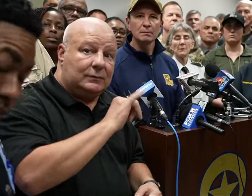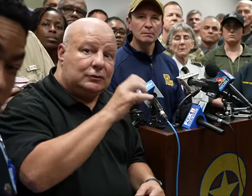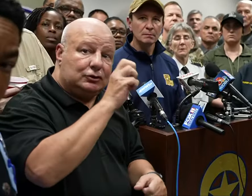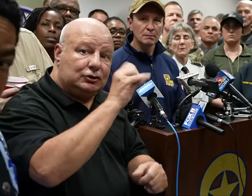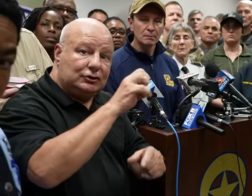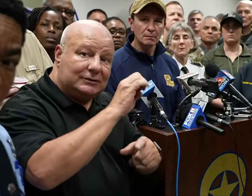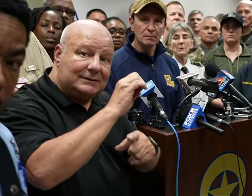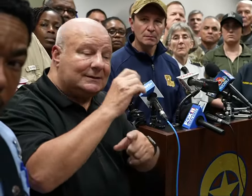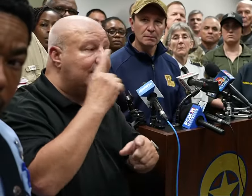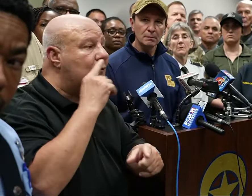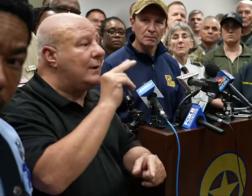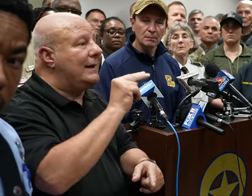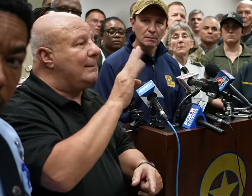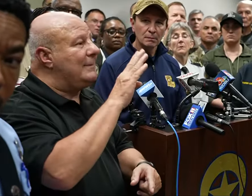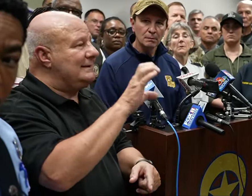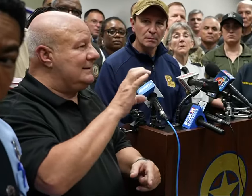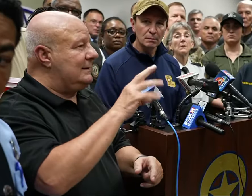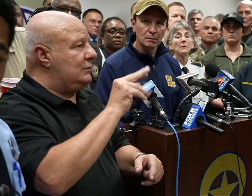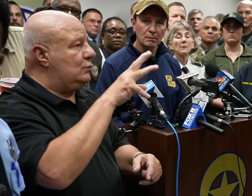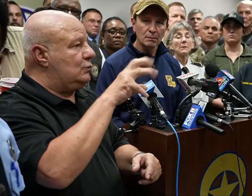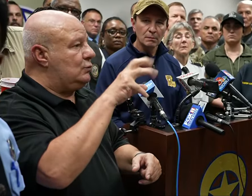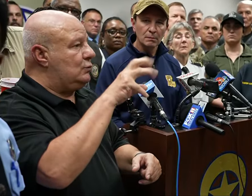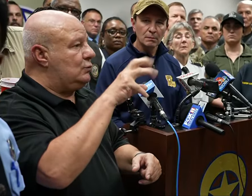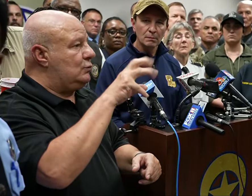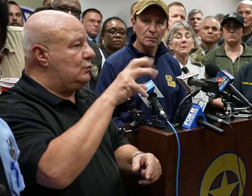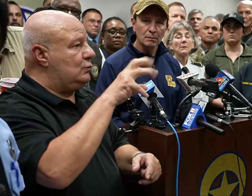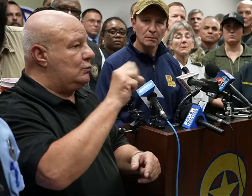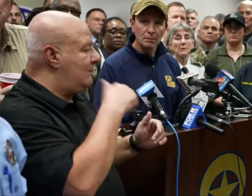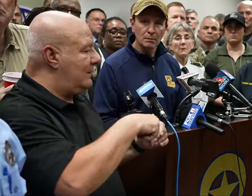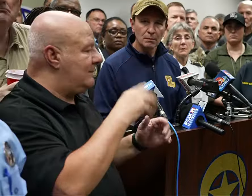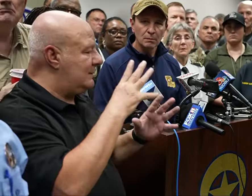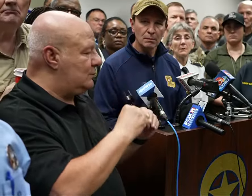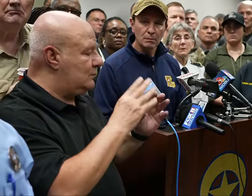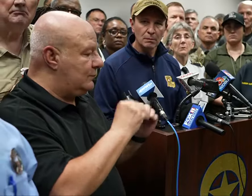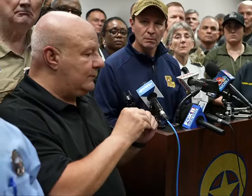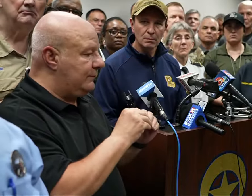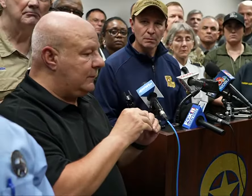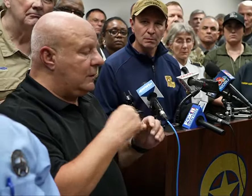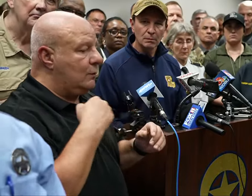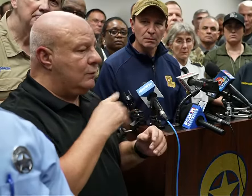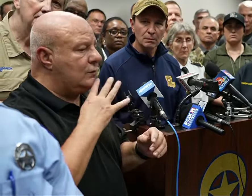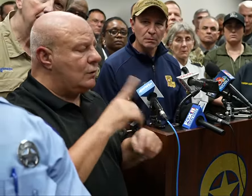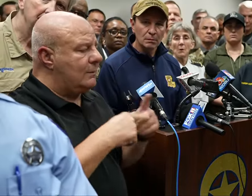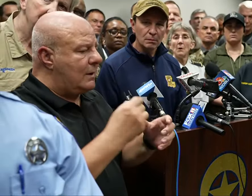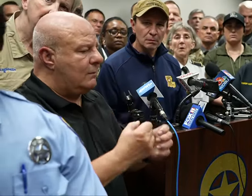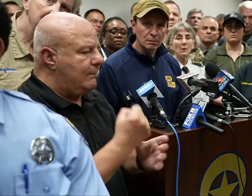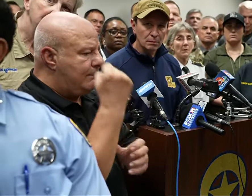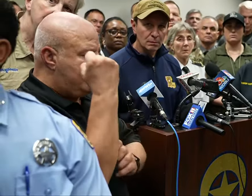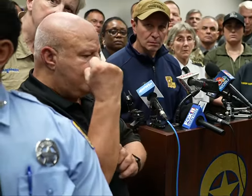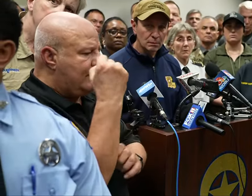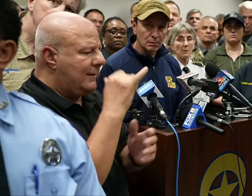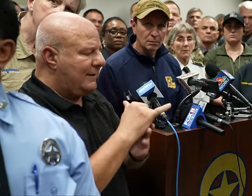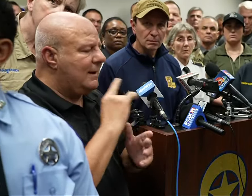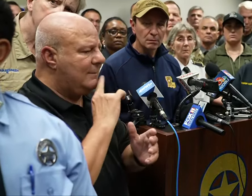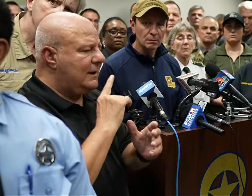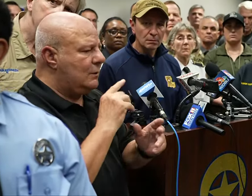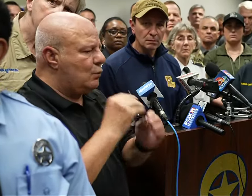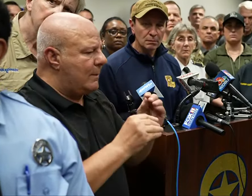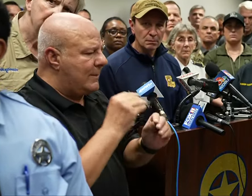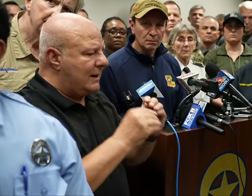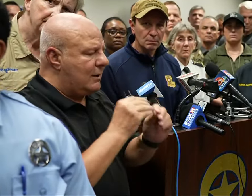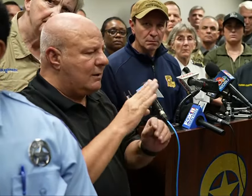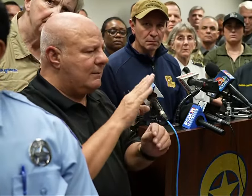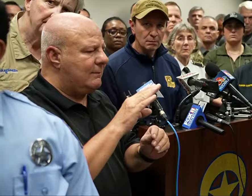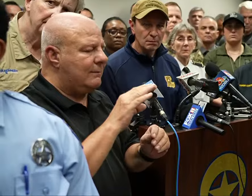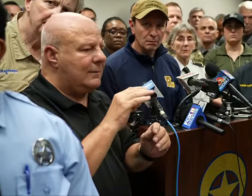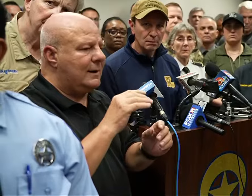for holding the press briefing. I just want to clarify something first. We're talking about bollards that are being repaired. Talk about a lift gate that are